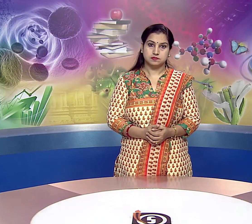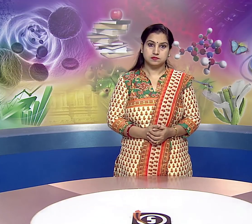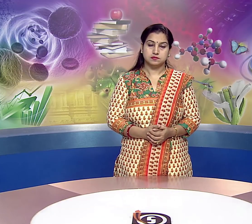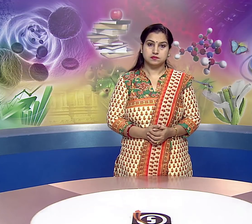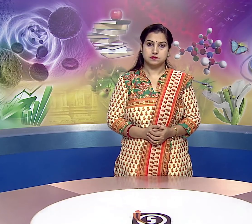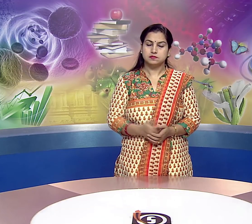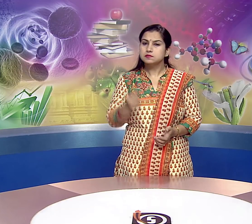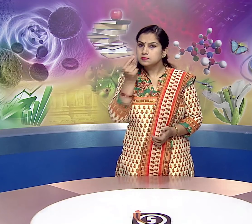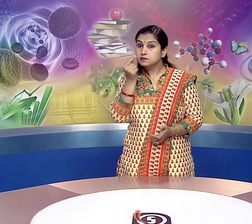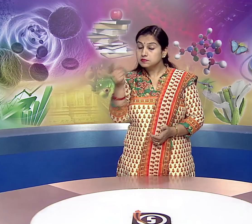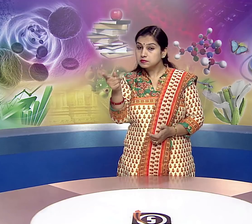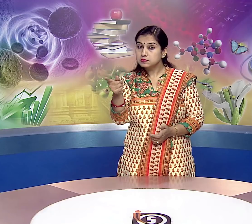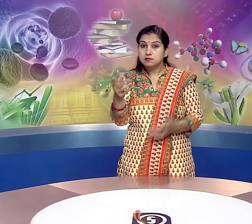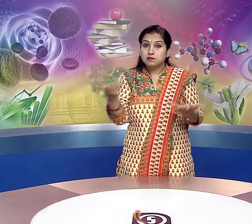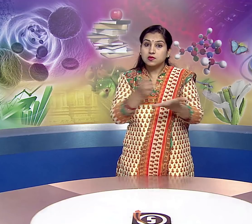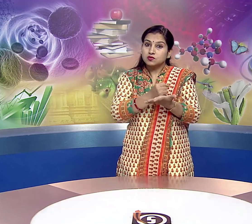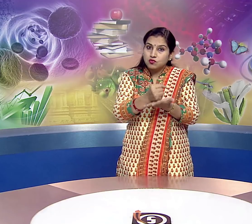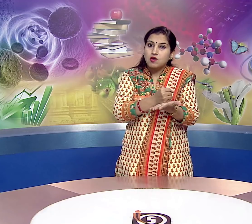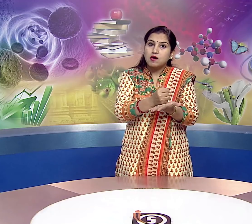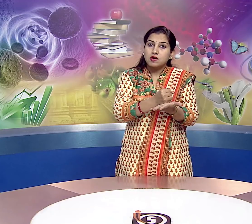He was trying to tell them